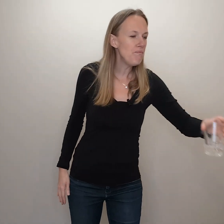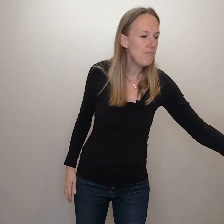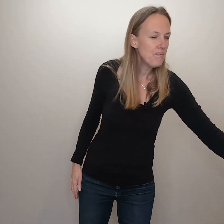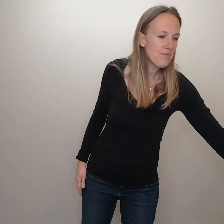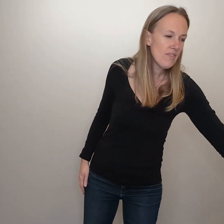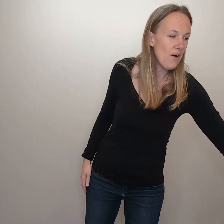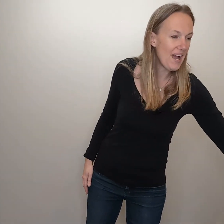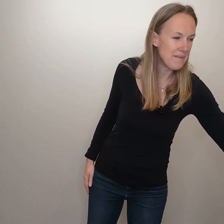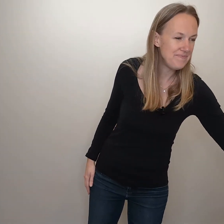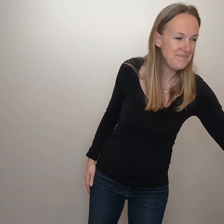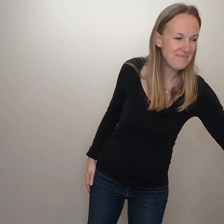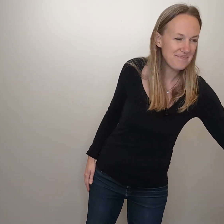Okay,